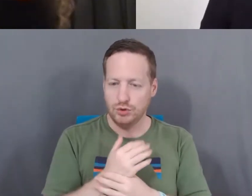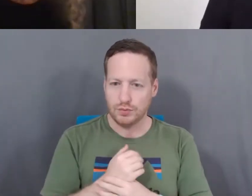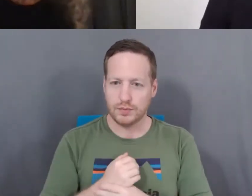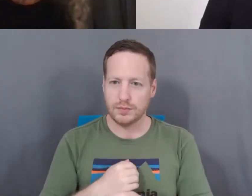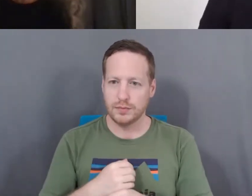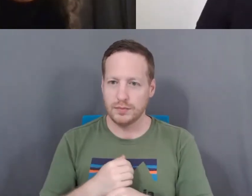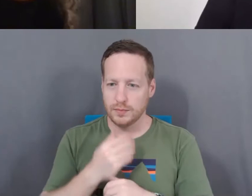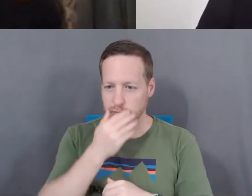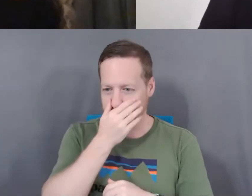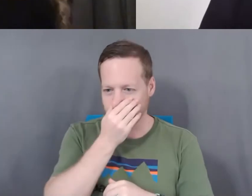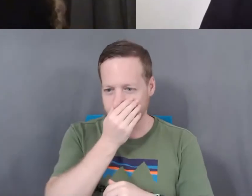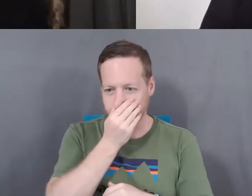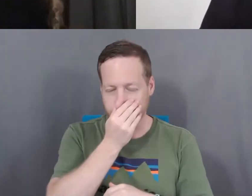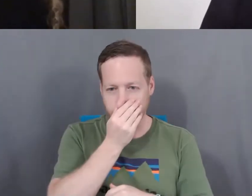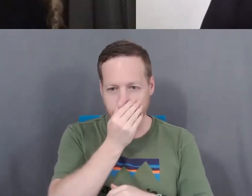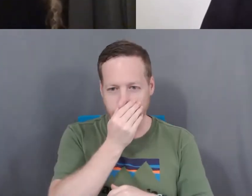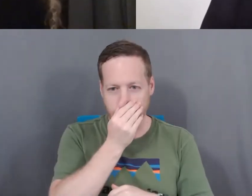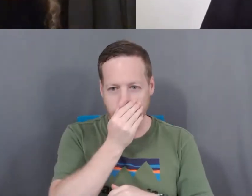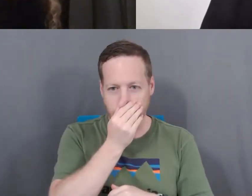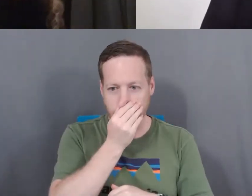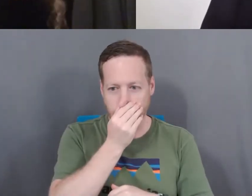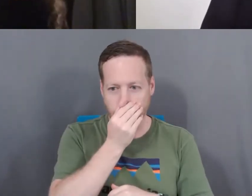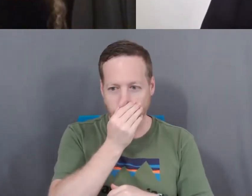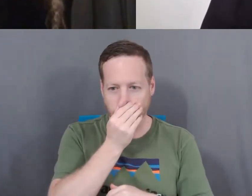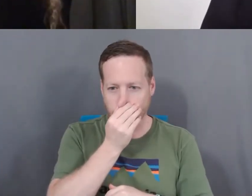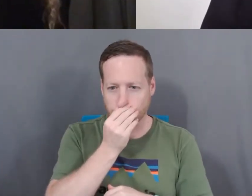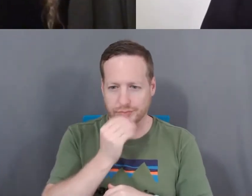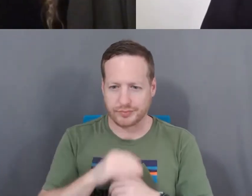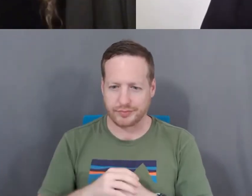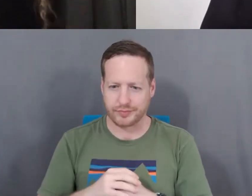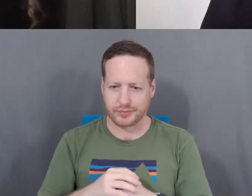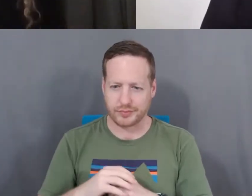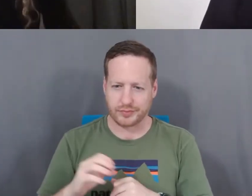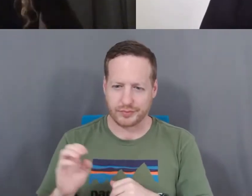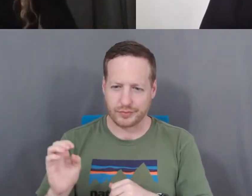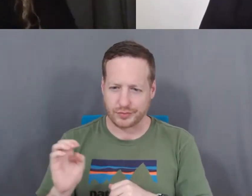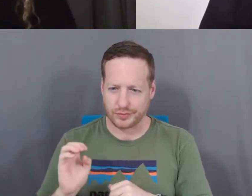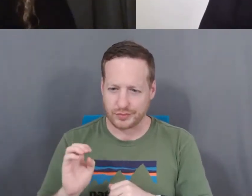the screen for the paperwork that we developed with the 4 statements?